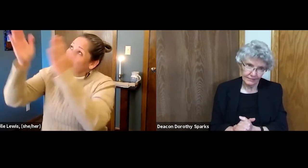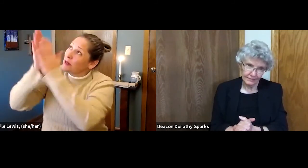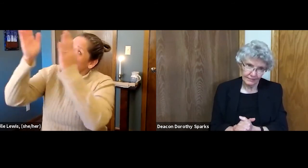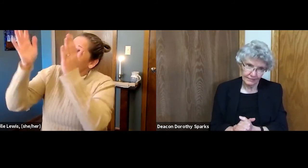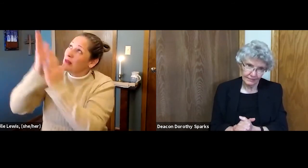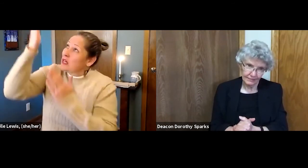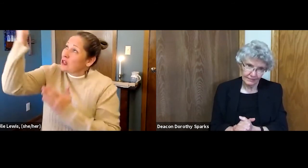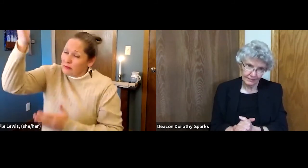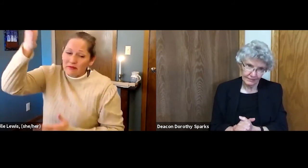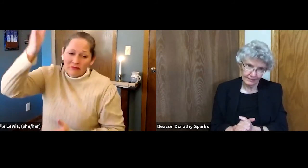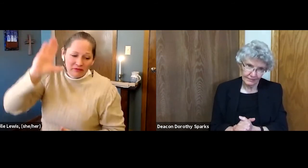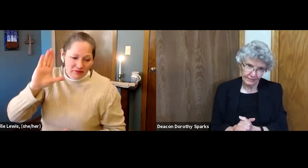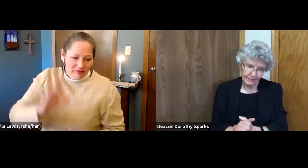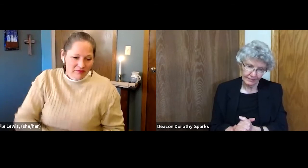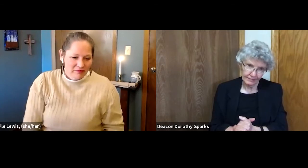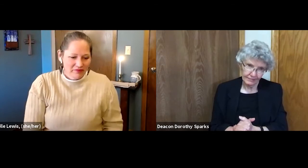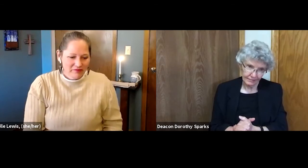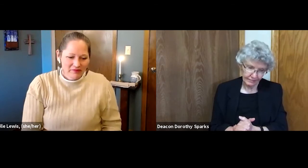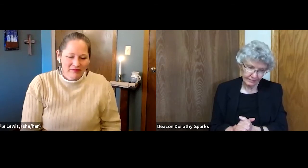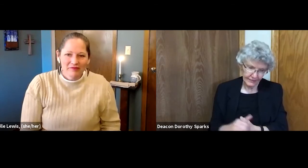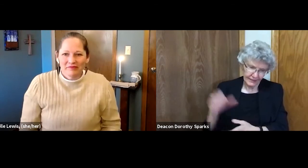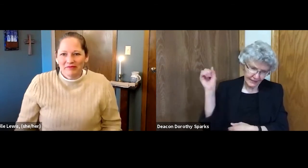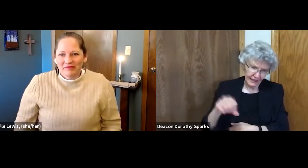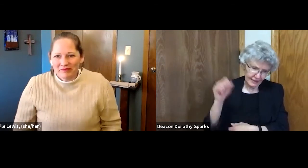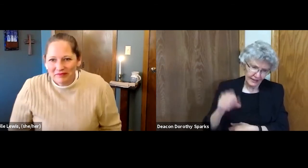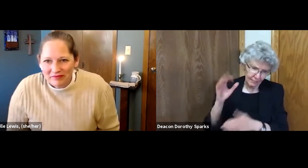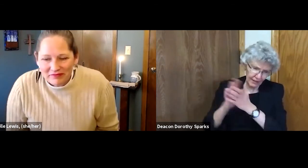Let us give thanks to the Lord our God.